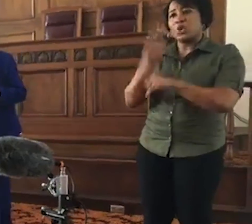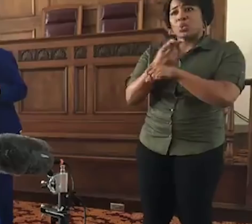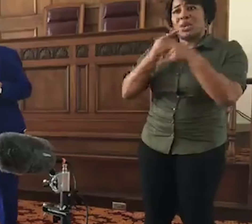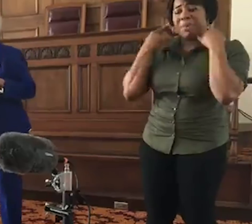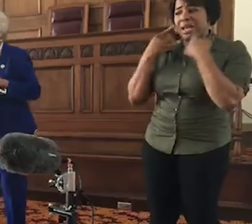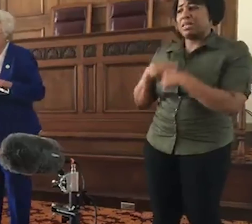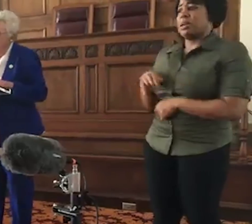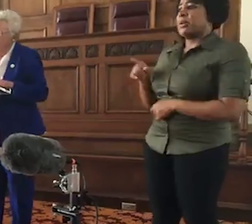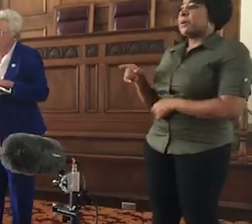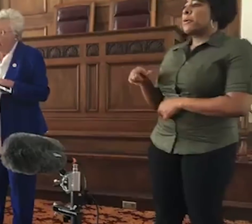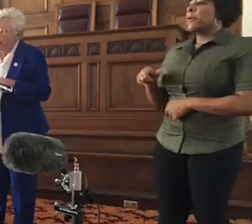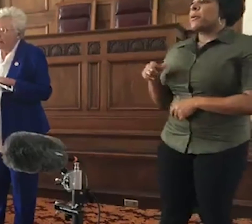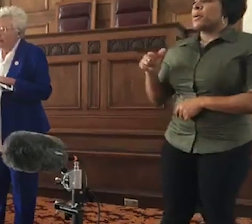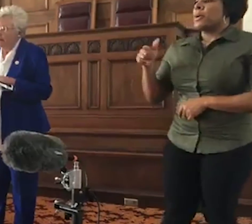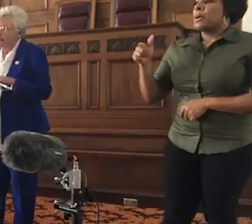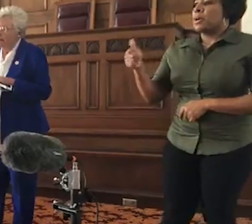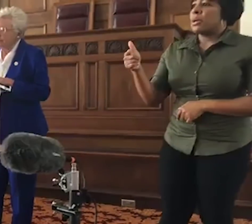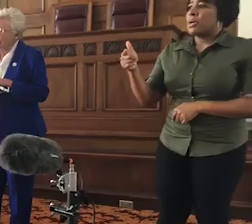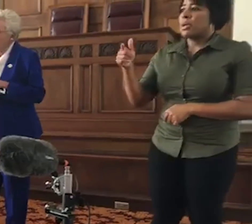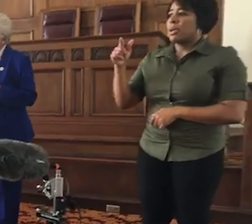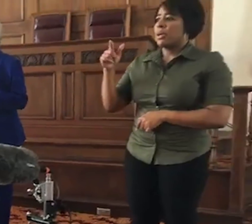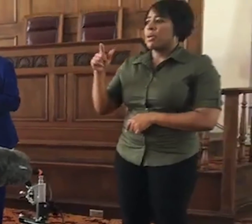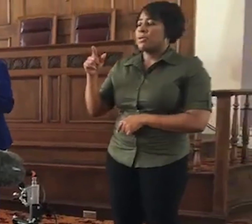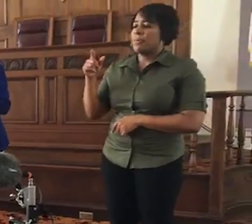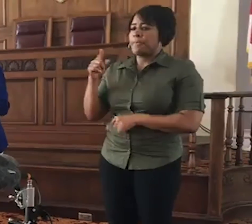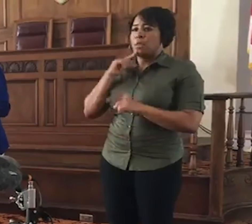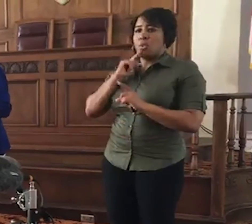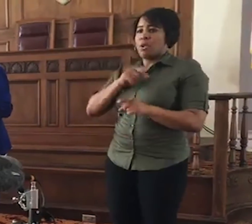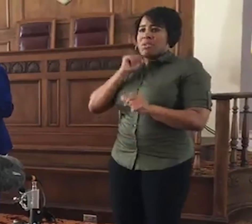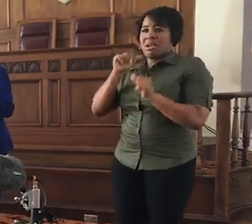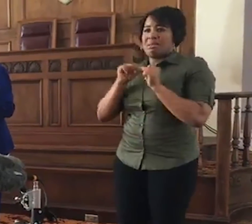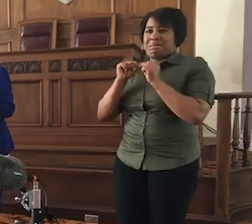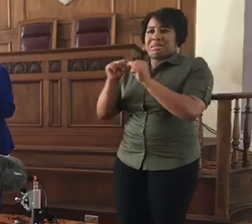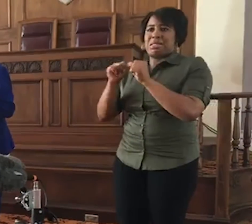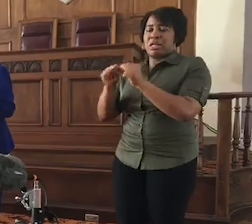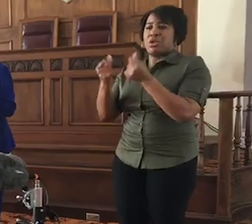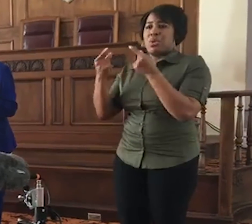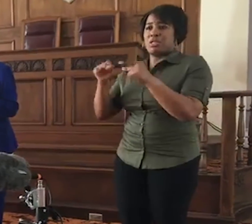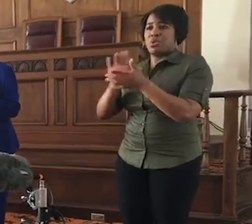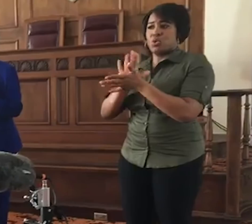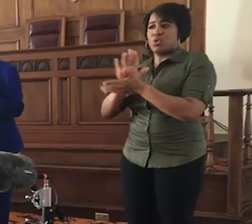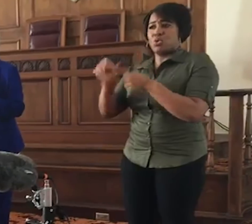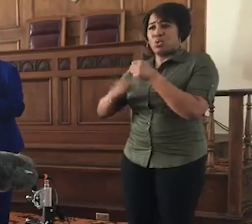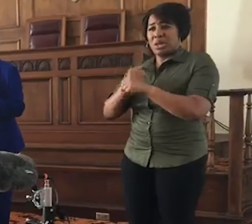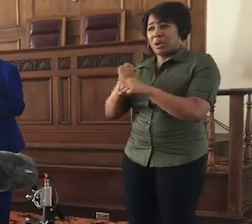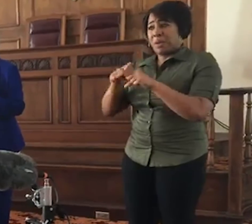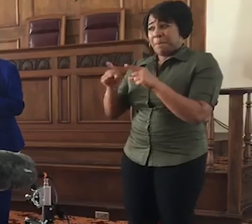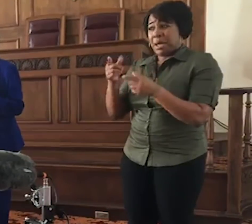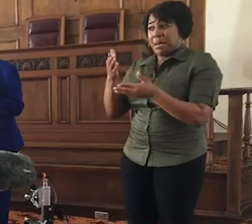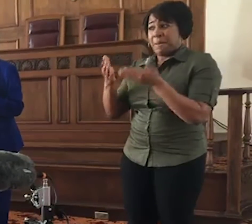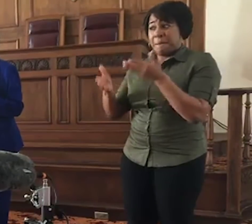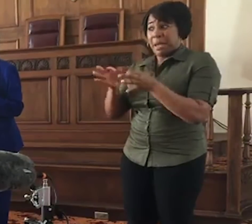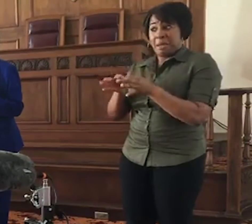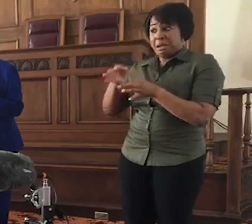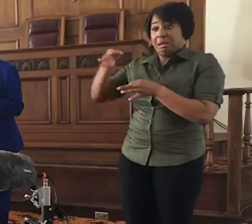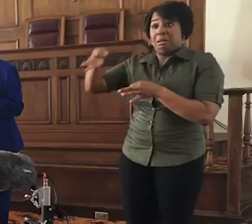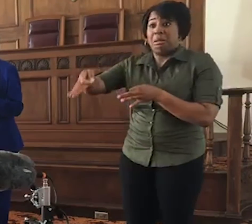this order obviously doesn't extend into the school year, but could you see it getting extended